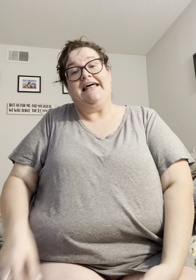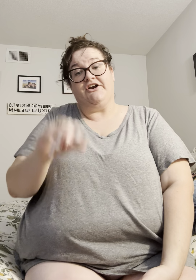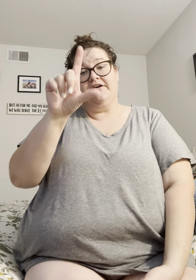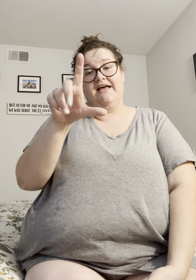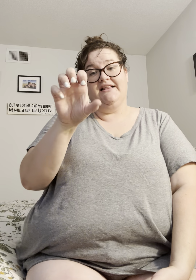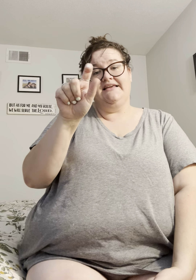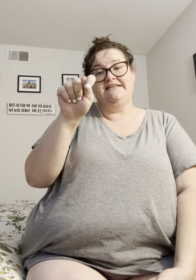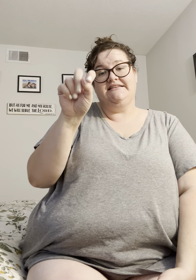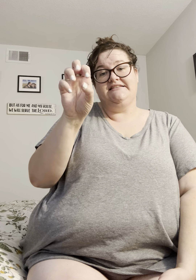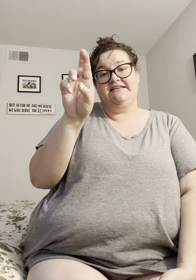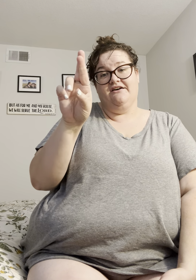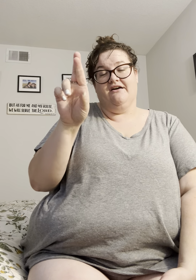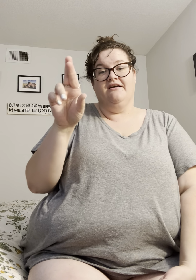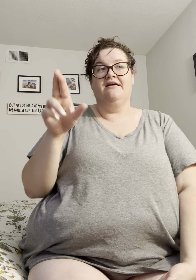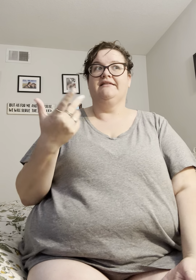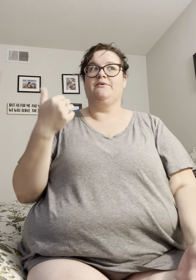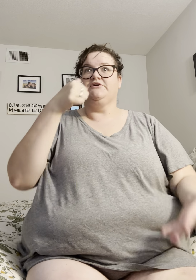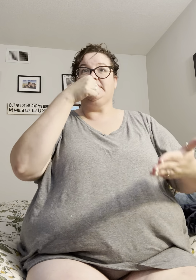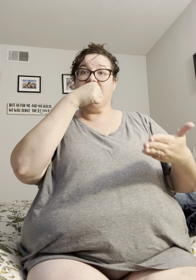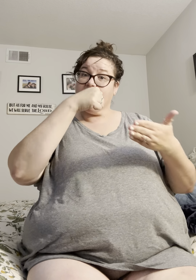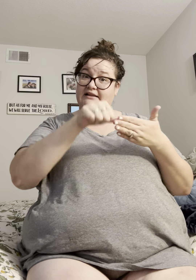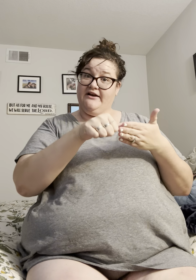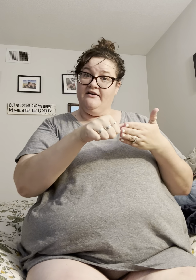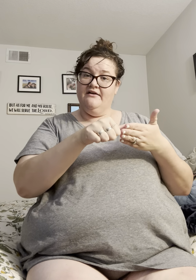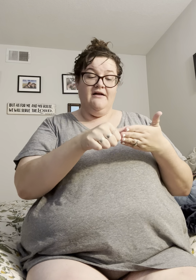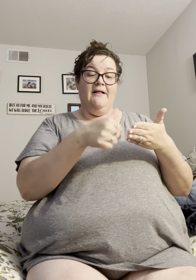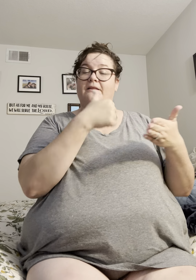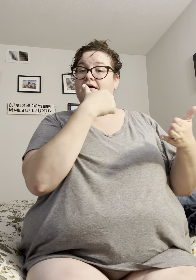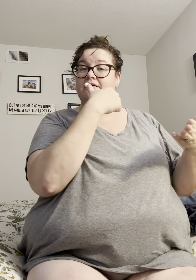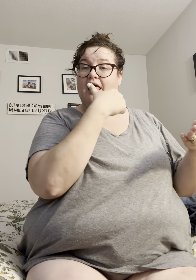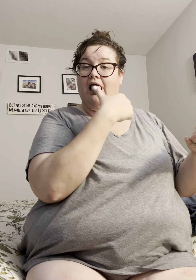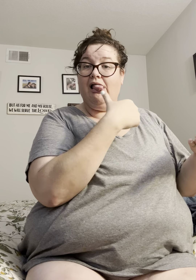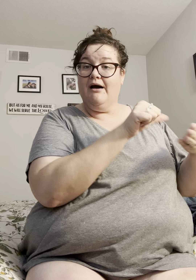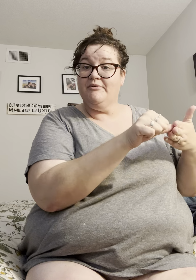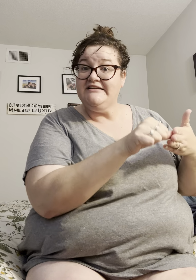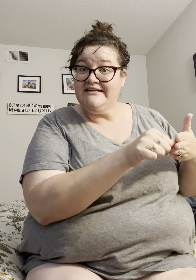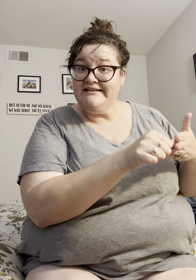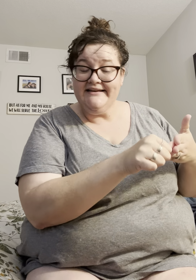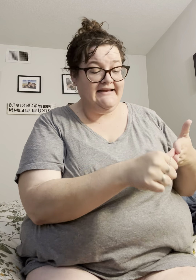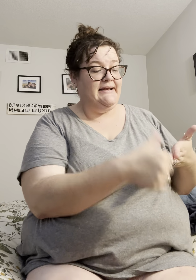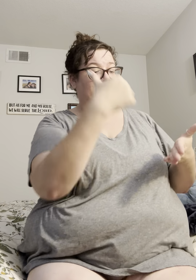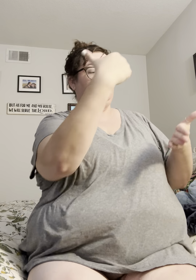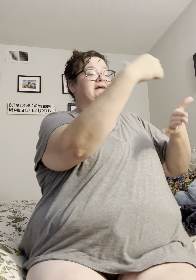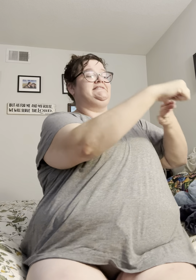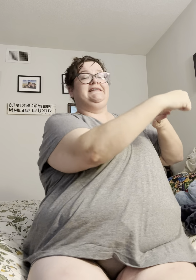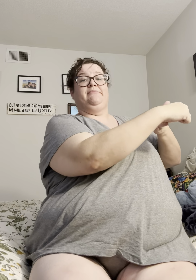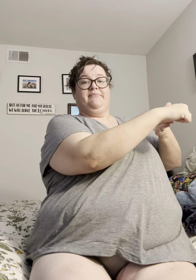Letter, L-E-T-T-E-R, like we're sending a letter. Look, I'm pretending to lick it and I'm putting a stamp up here.